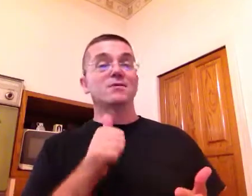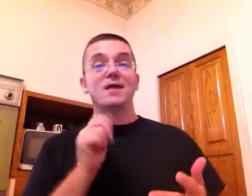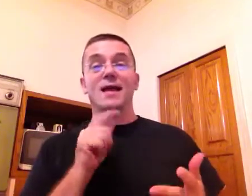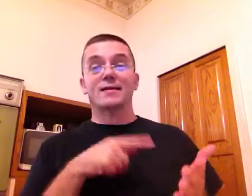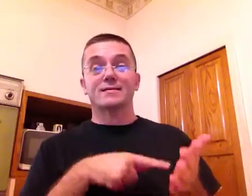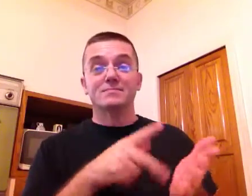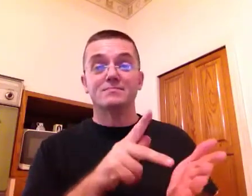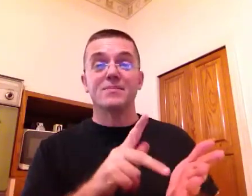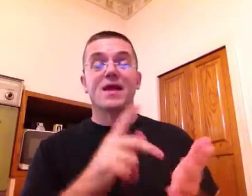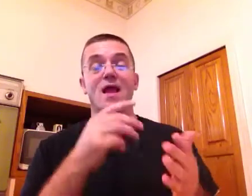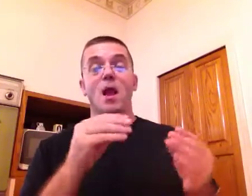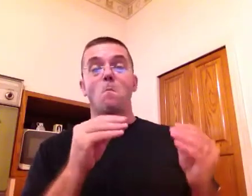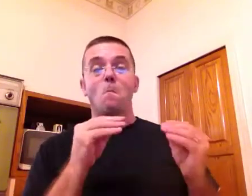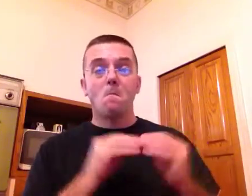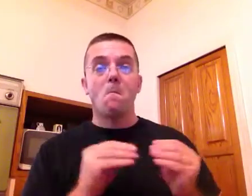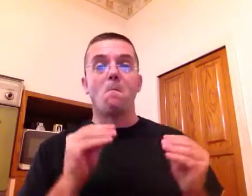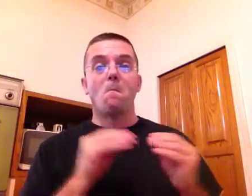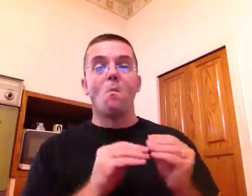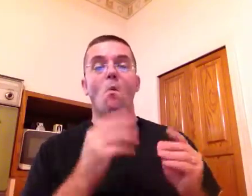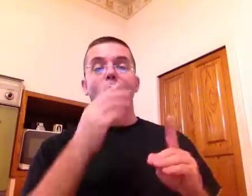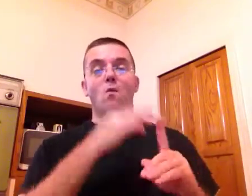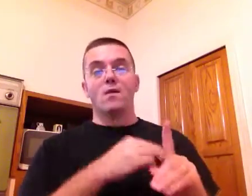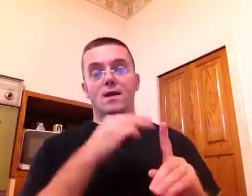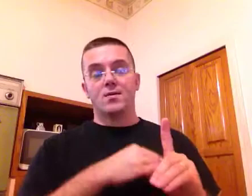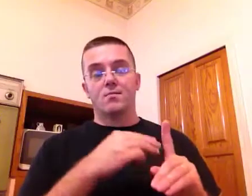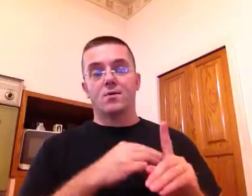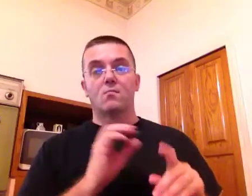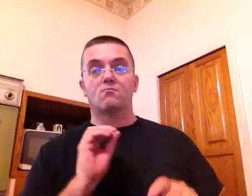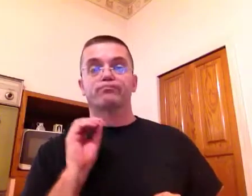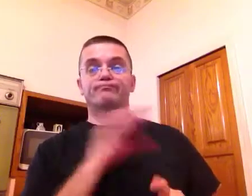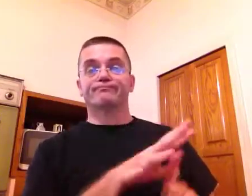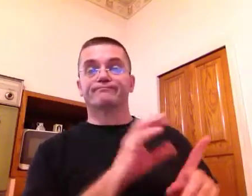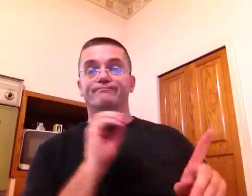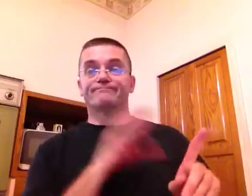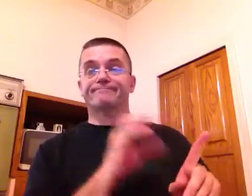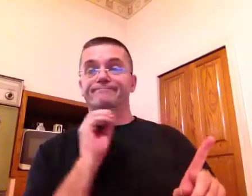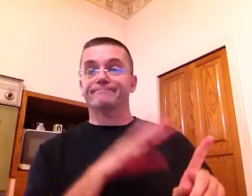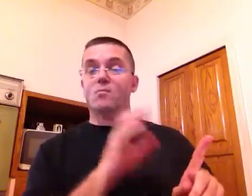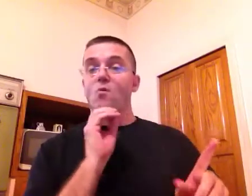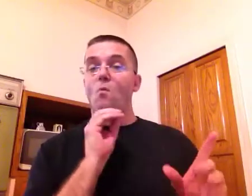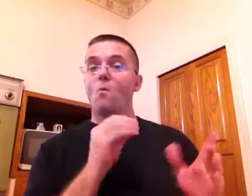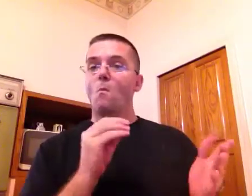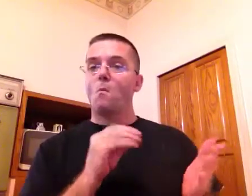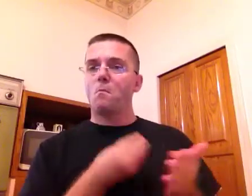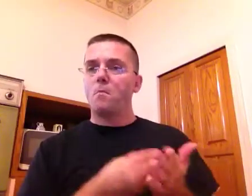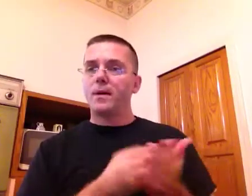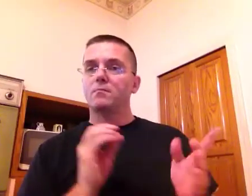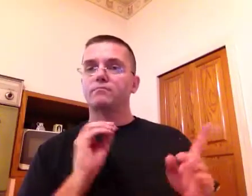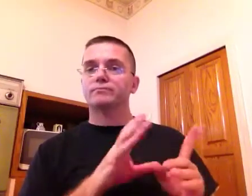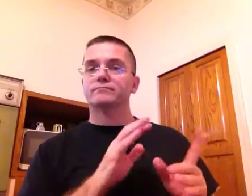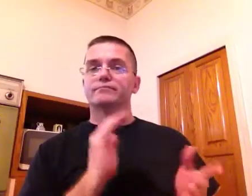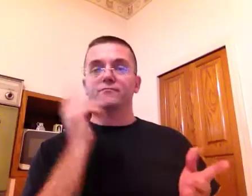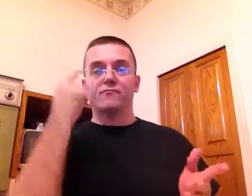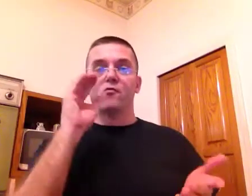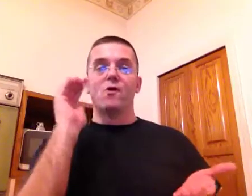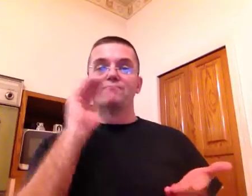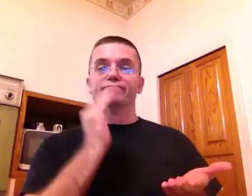step 6 is if there's extra, when there's extra, throw it at the house and pay off the house as quickly as possible. But for now, you may not be doing extra on the